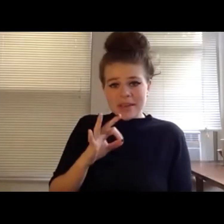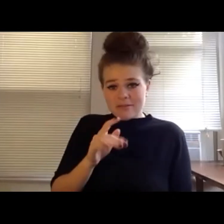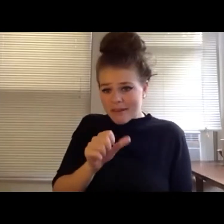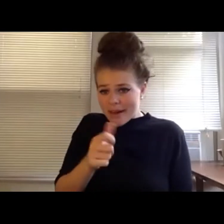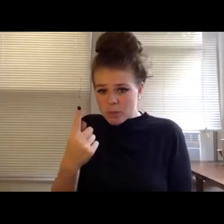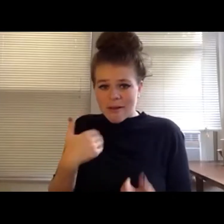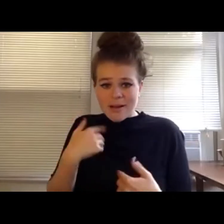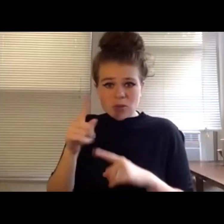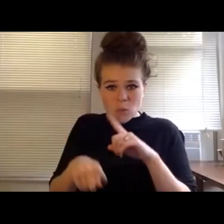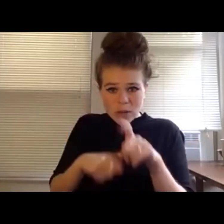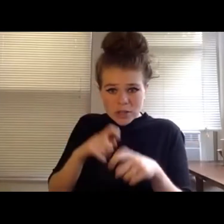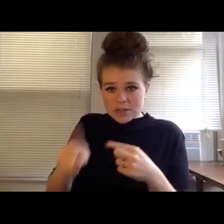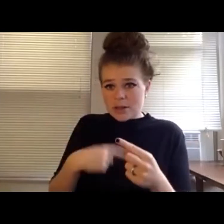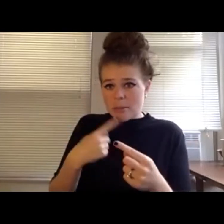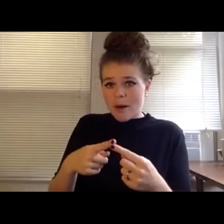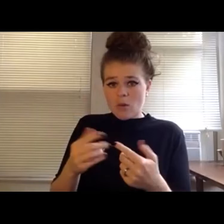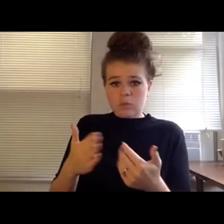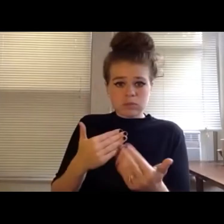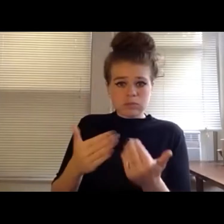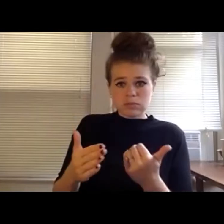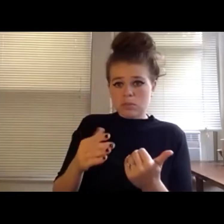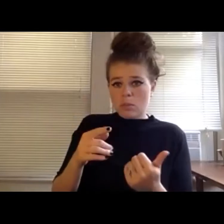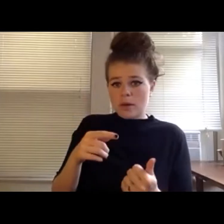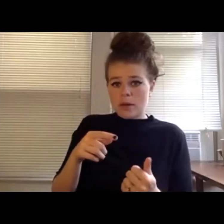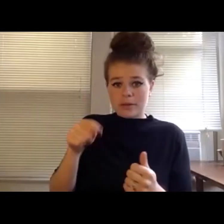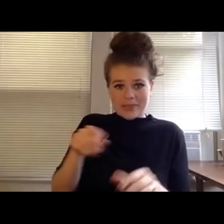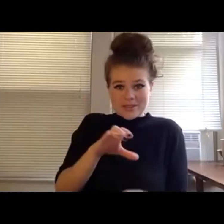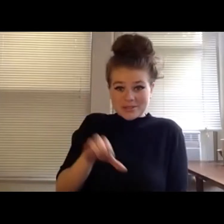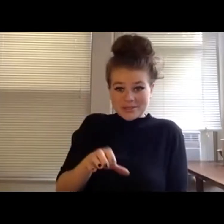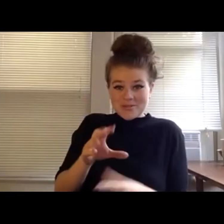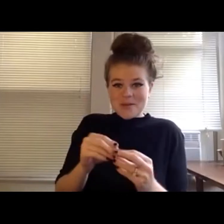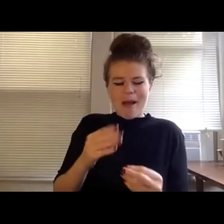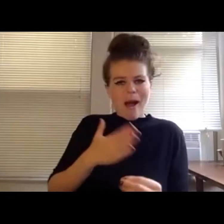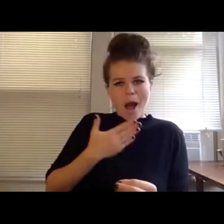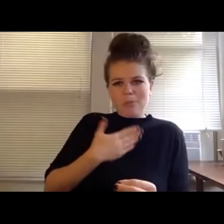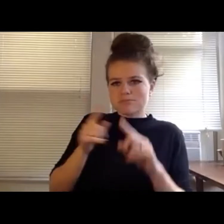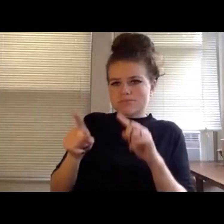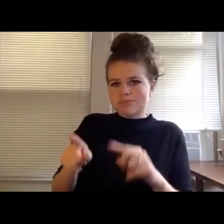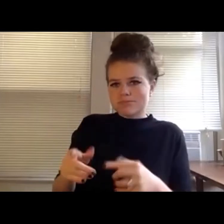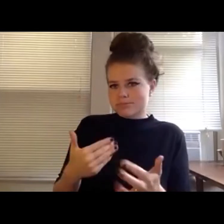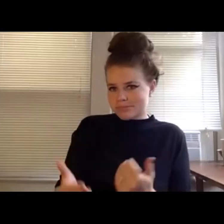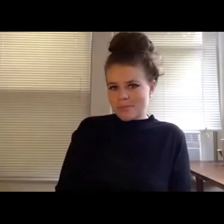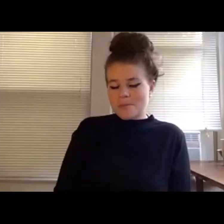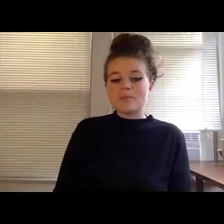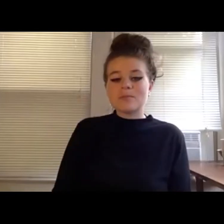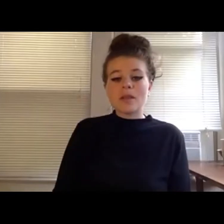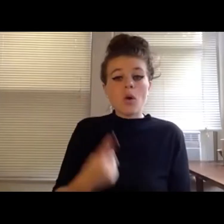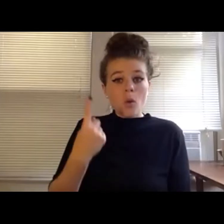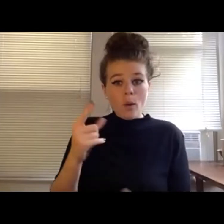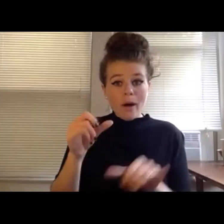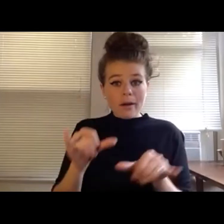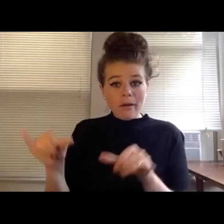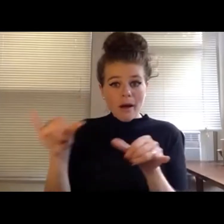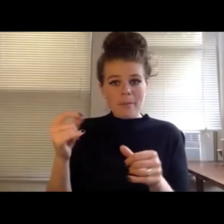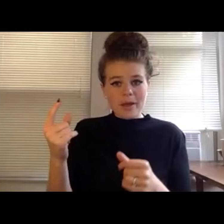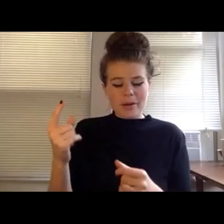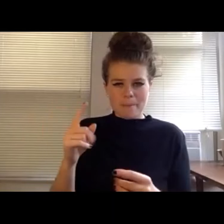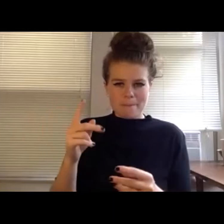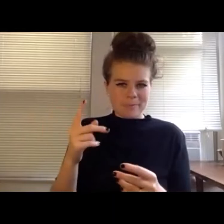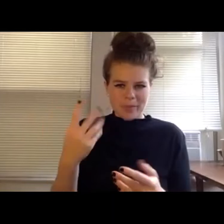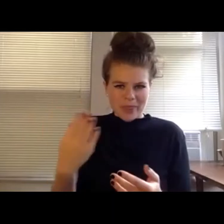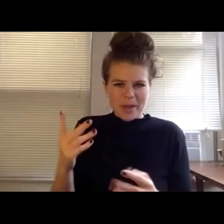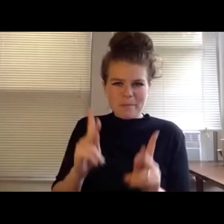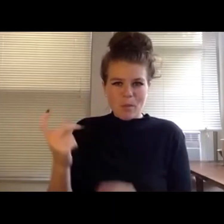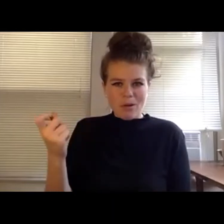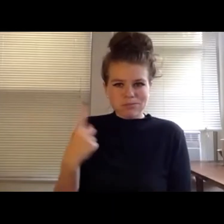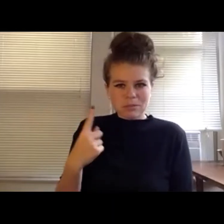have on this Zoom meeting. So one of the common questions I get asked a lot is, if I